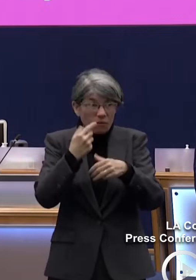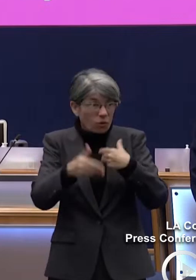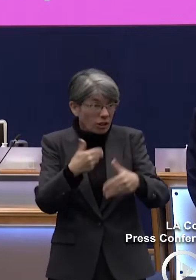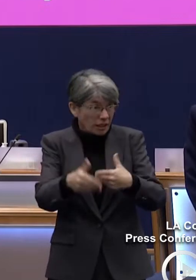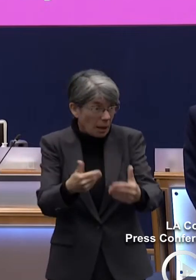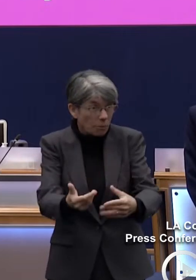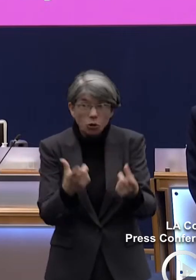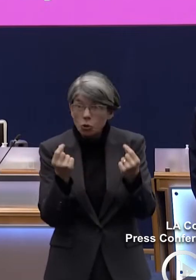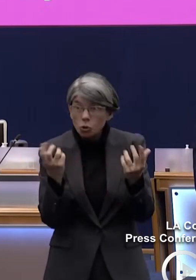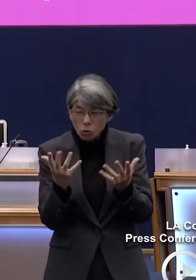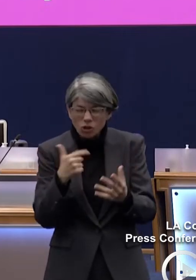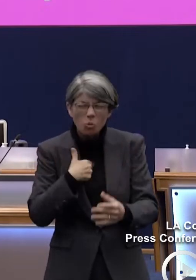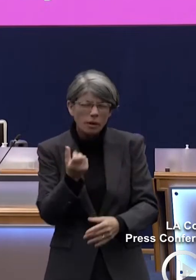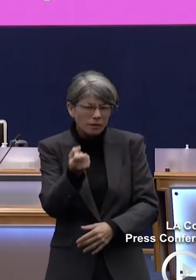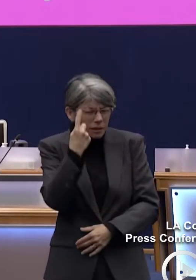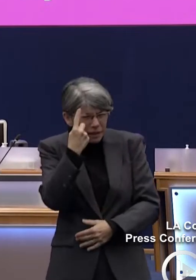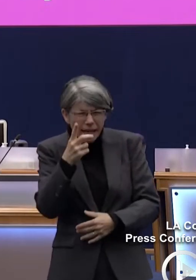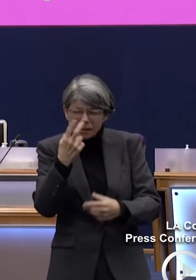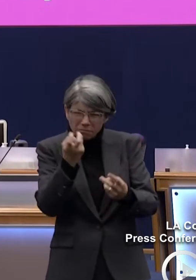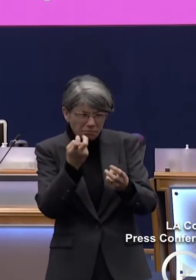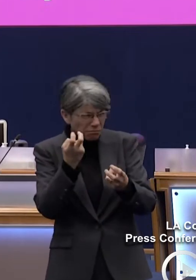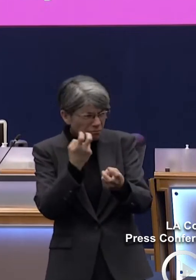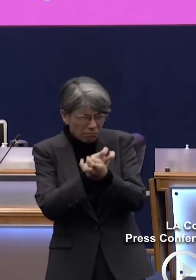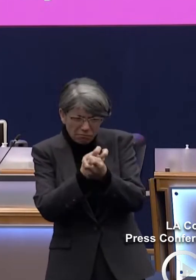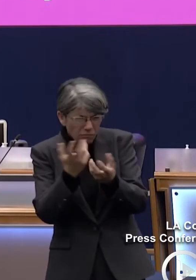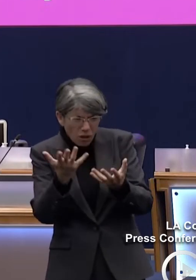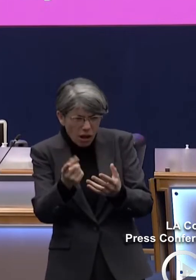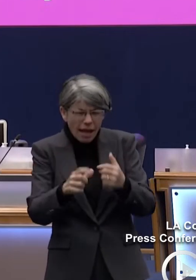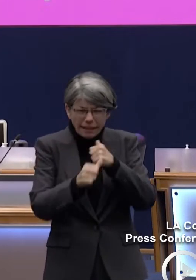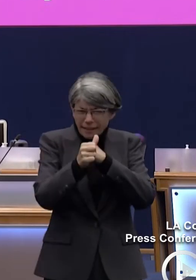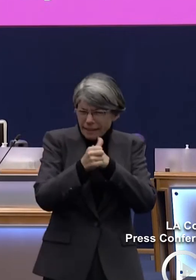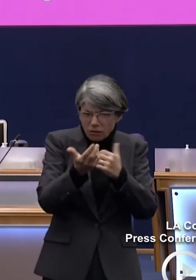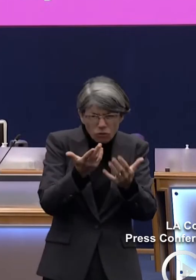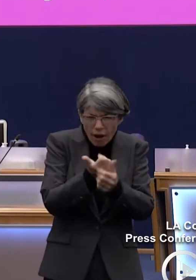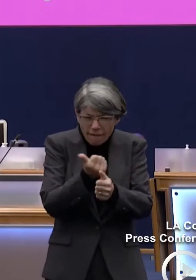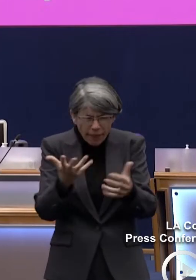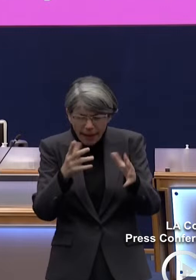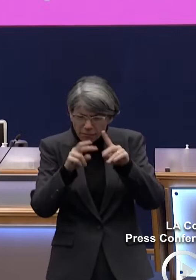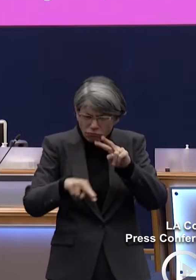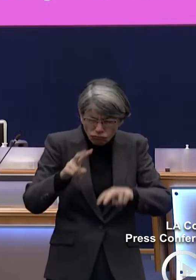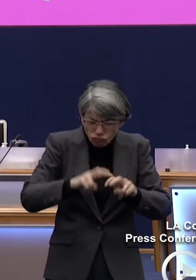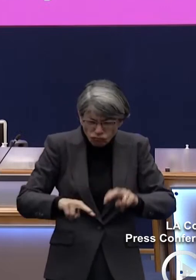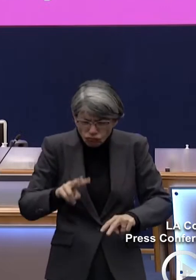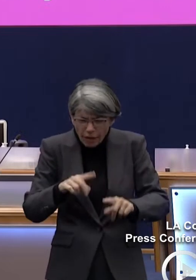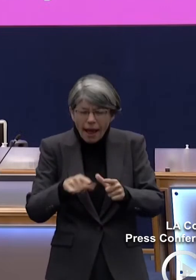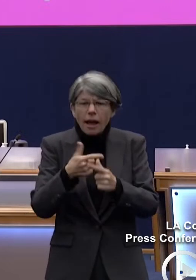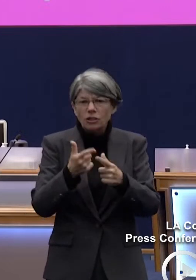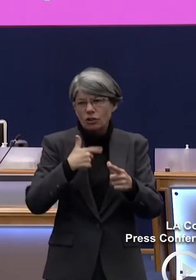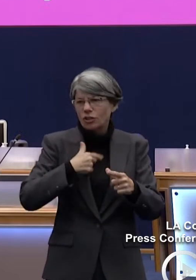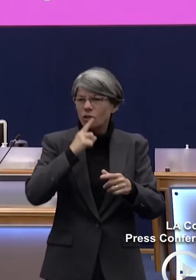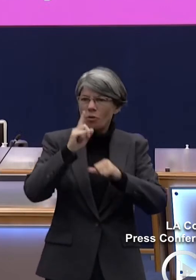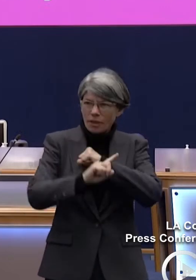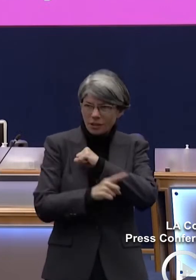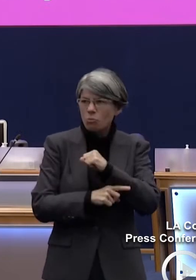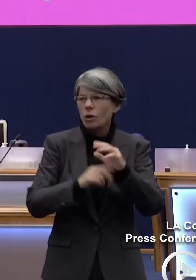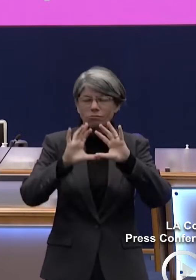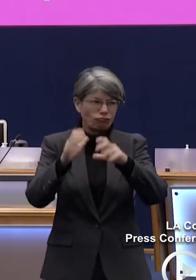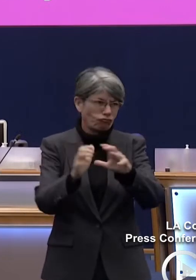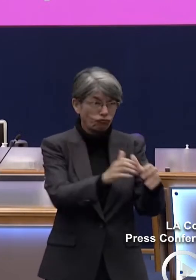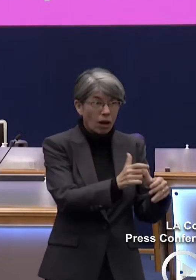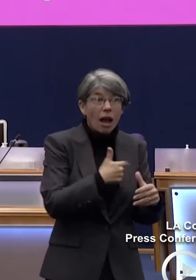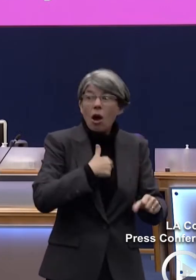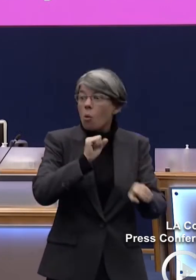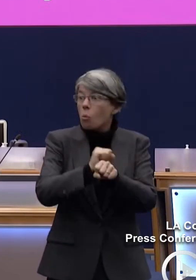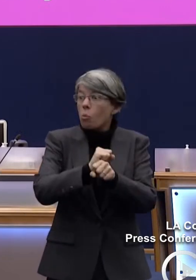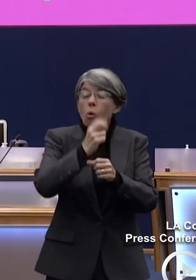so we understand what the hazards are and what equipment we need to bring before those debris crews show up. We are working across both